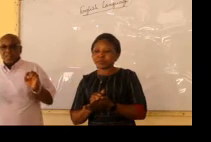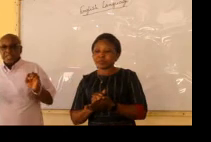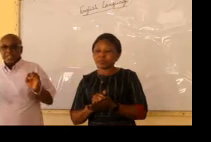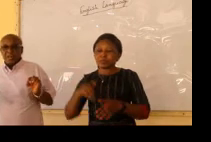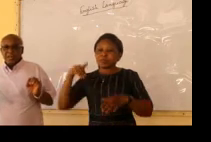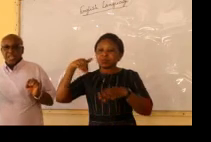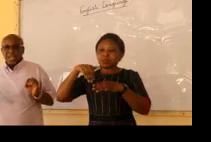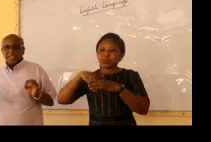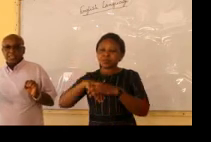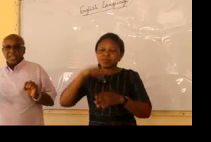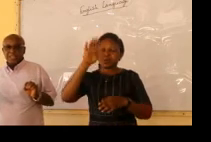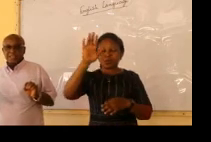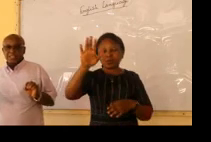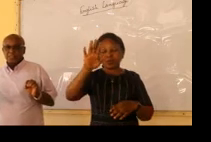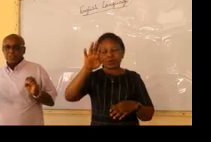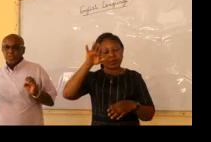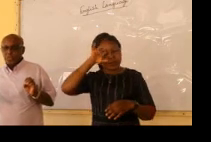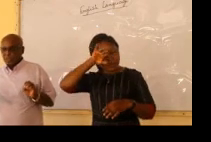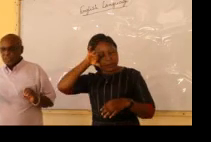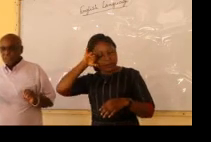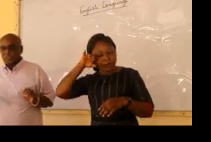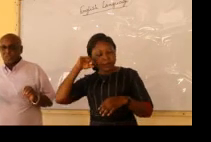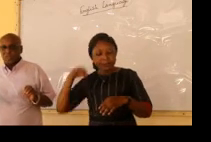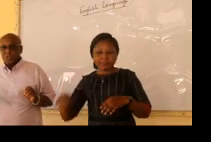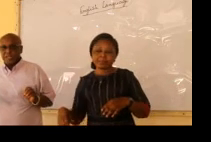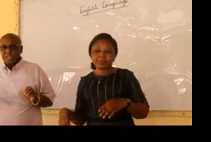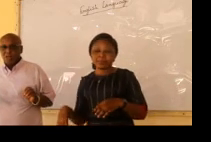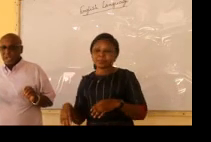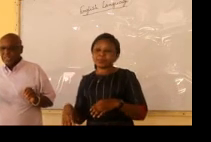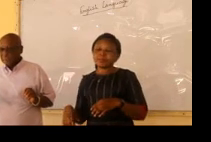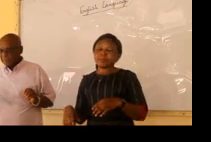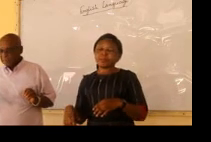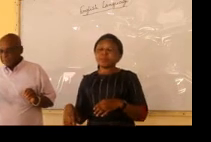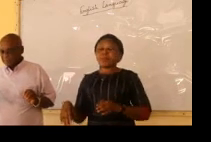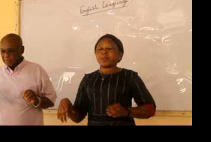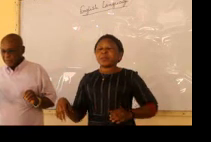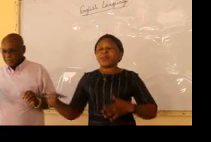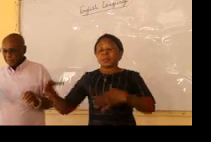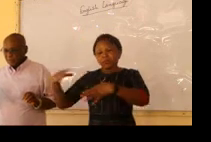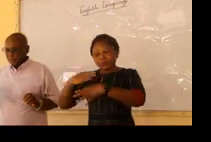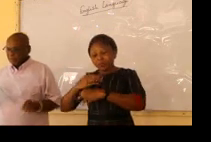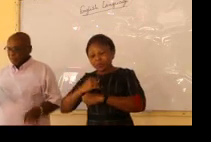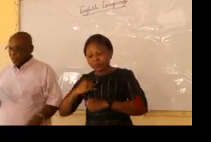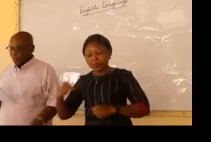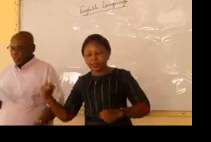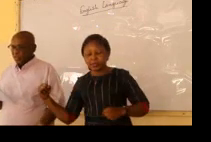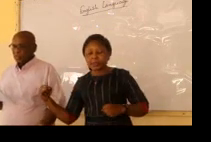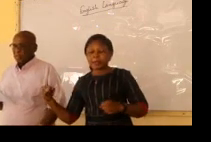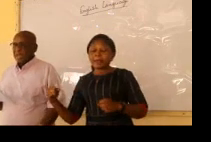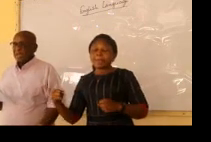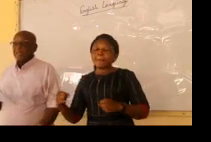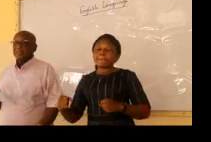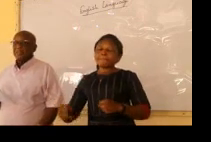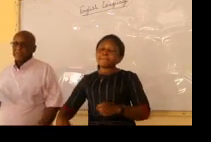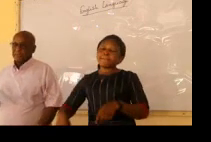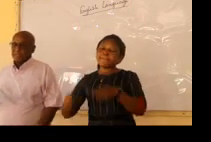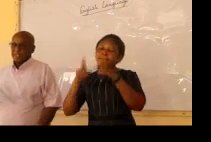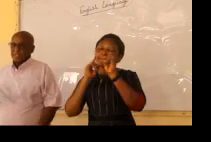in your summary answers, if you use too many words, you will lose